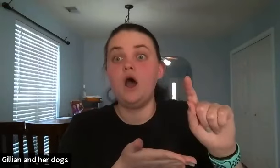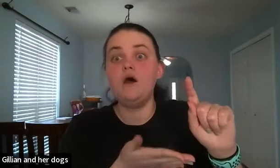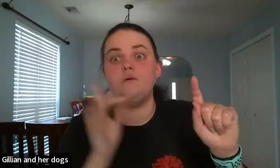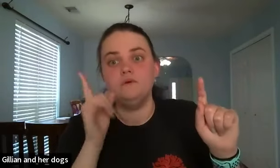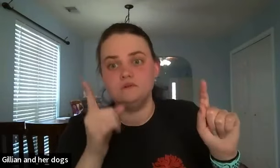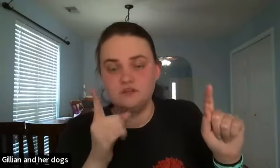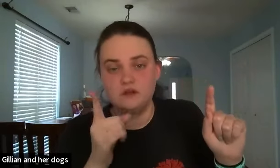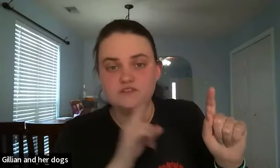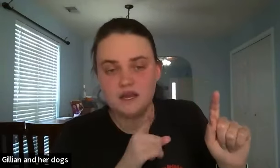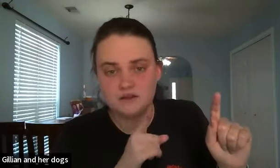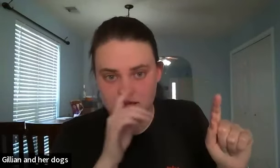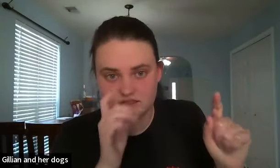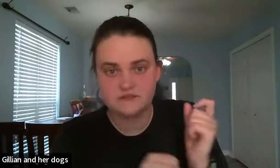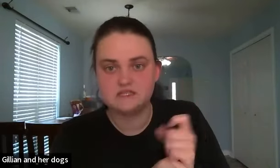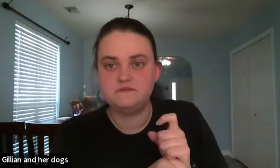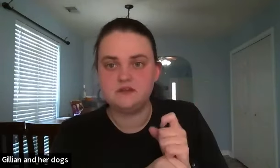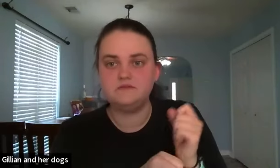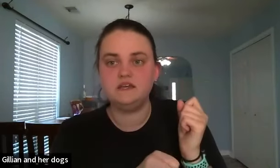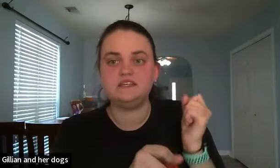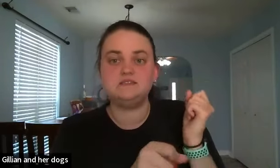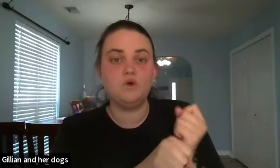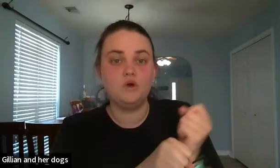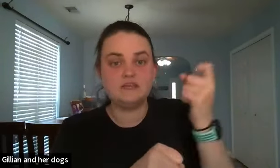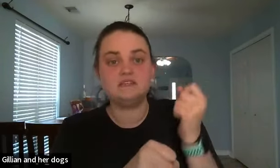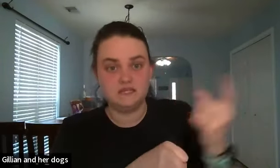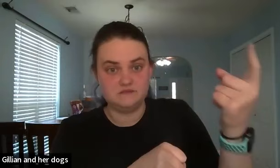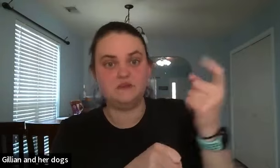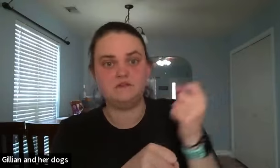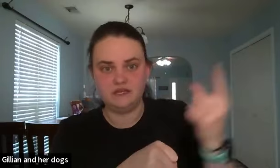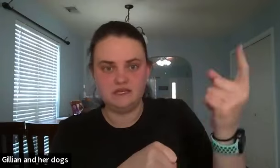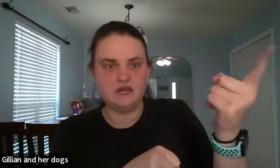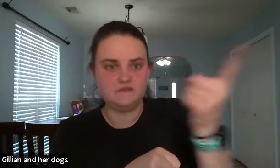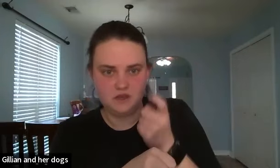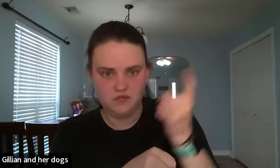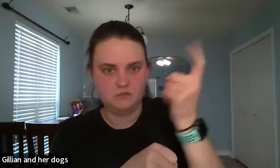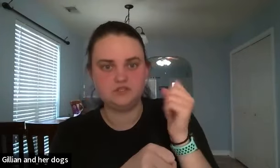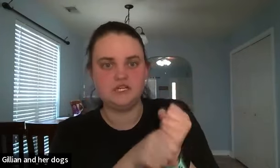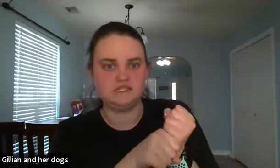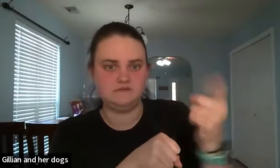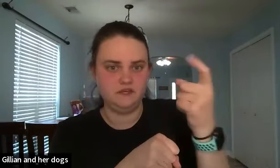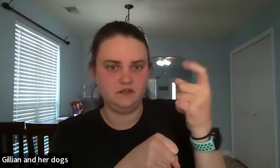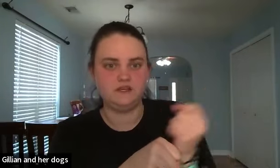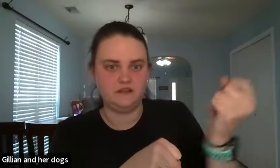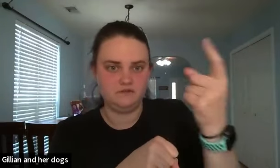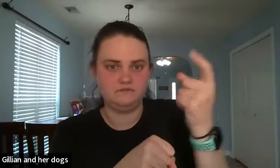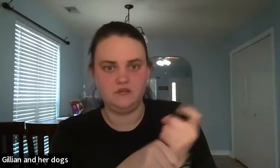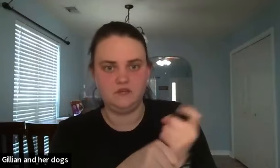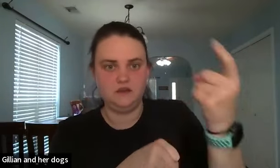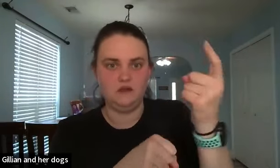Oh, sorry. So Michael asked if it's a finger flick. It's more of a, it is a finger flick. It's not the come here motion. It's the finger flick. Like you're kind of going